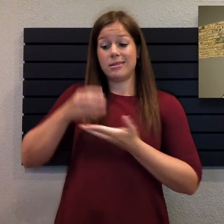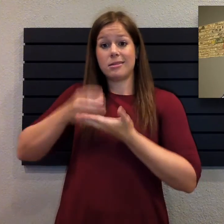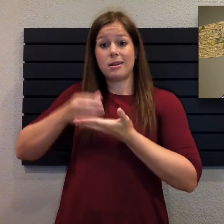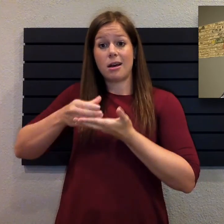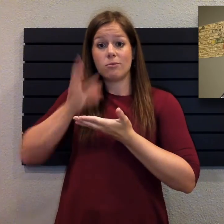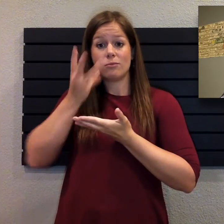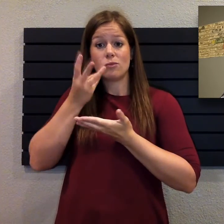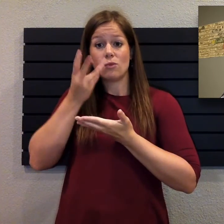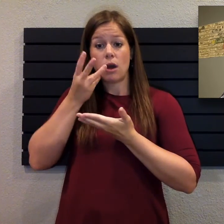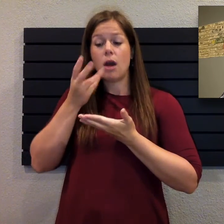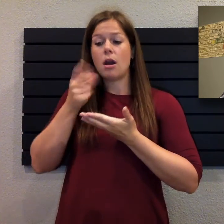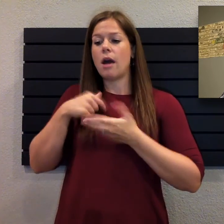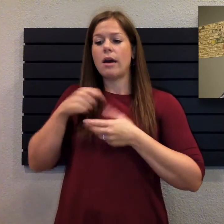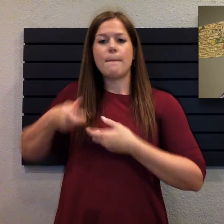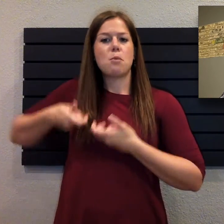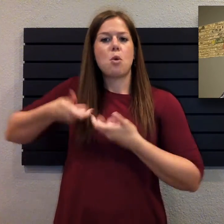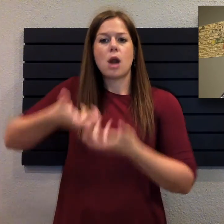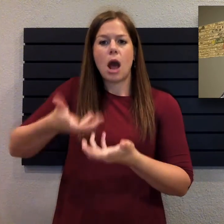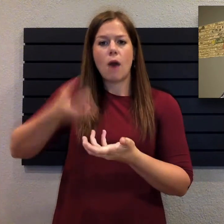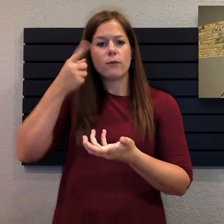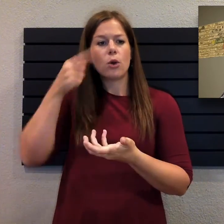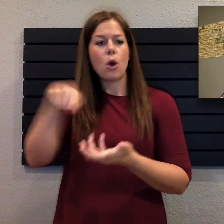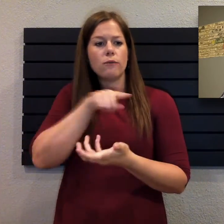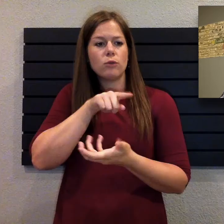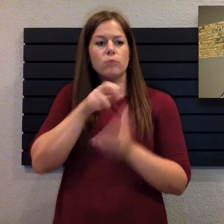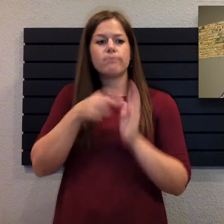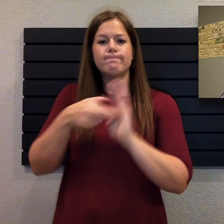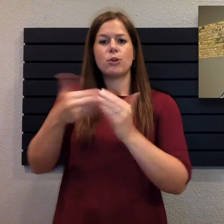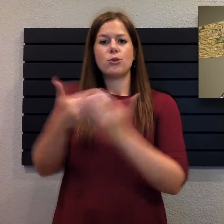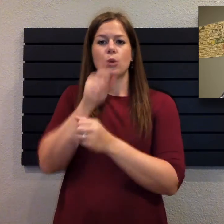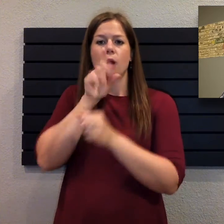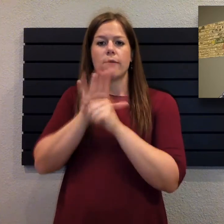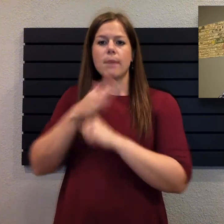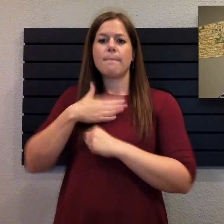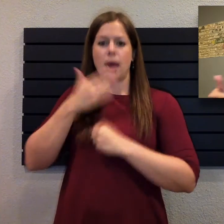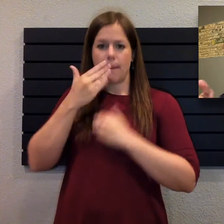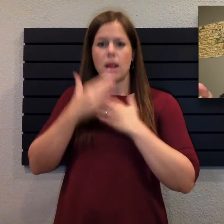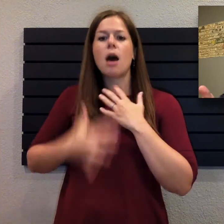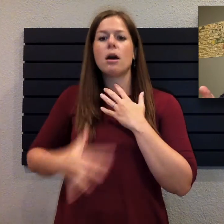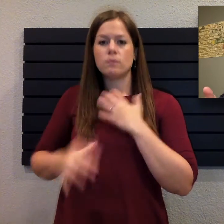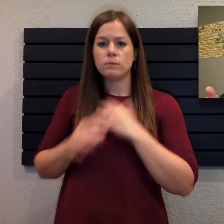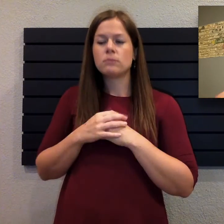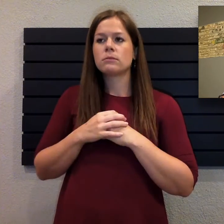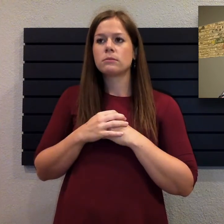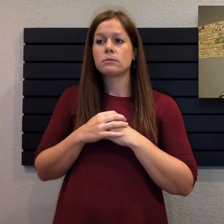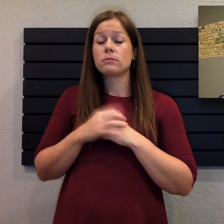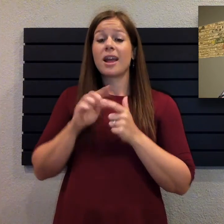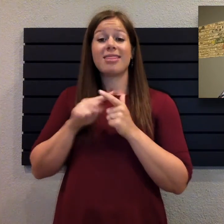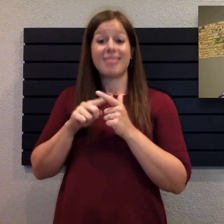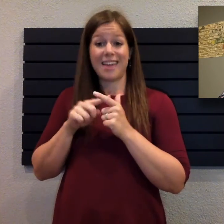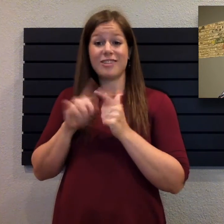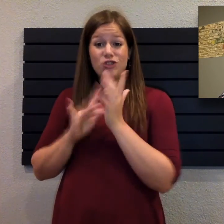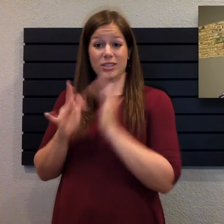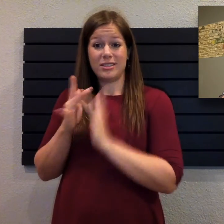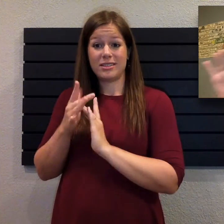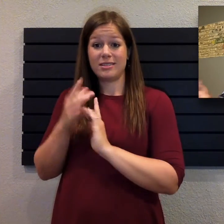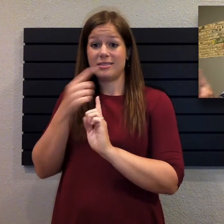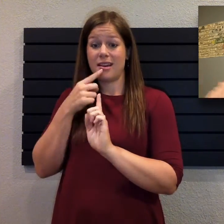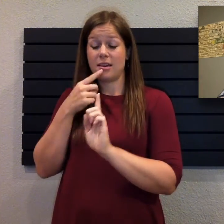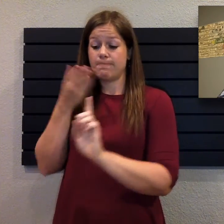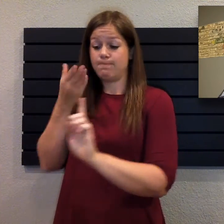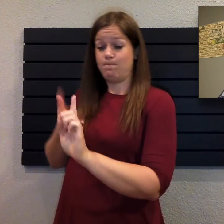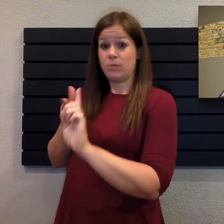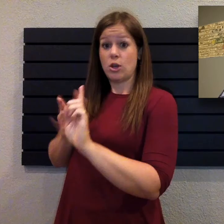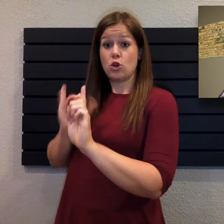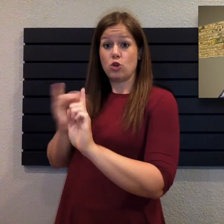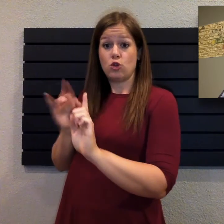which is poured out for you is the new covenant in my blood. And then he identifies Judas as the traitor, says,